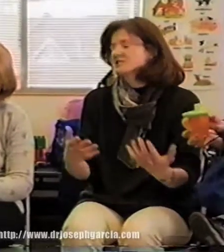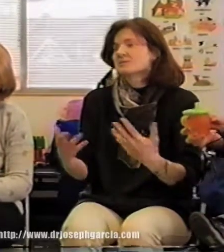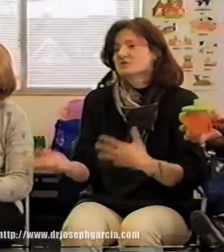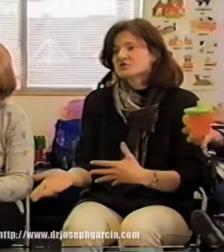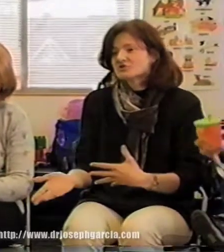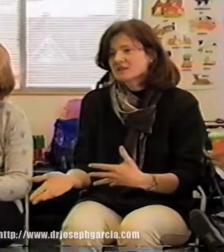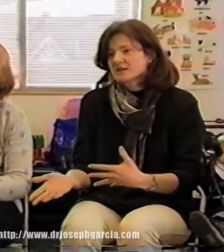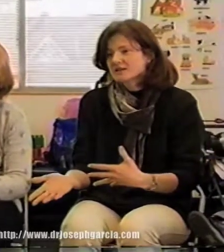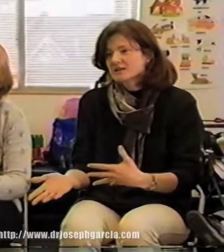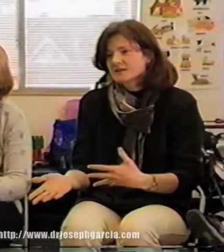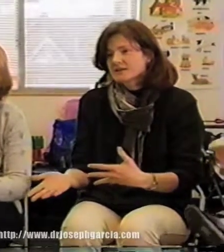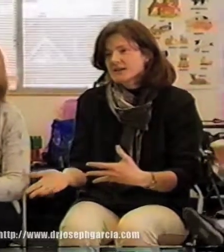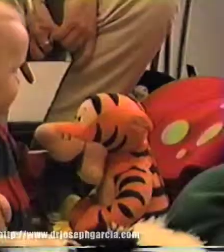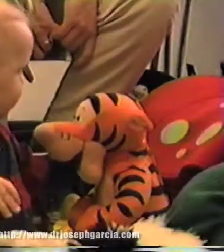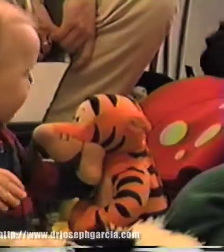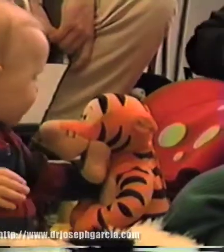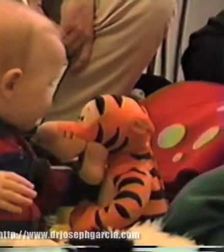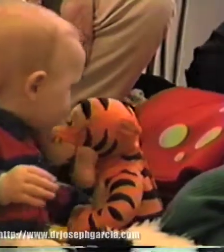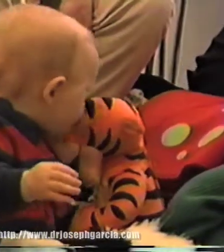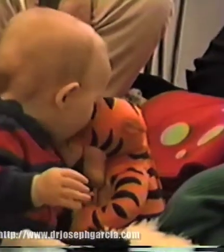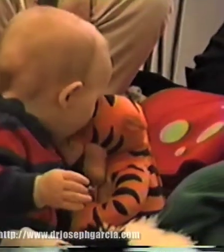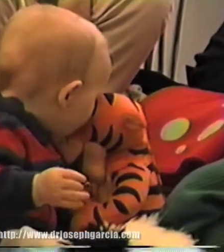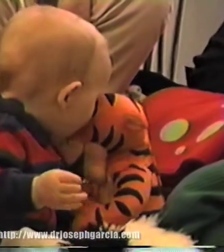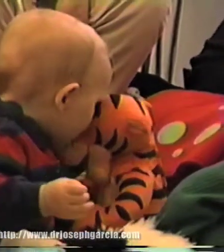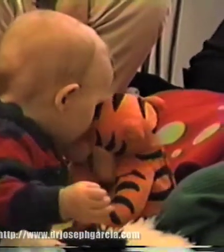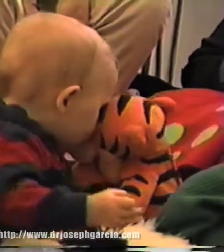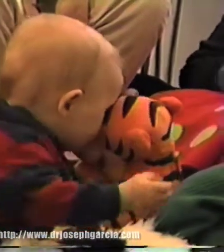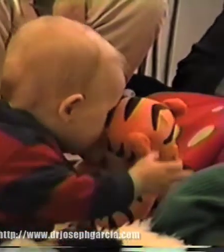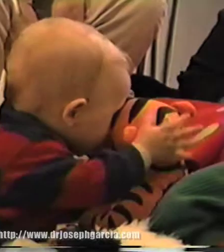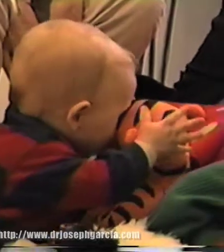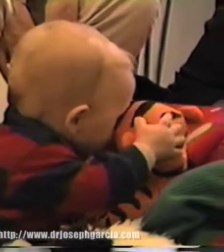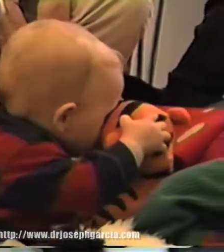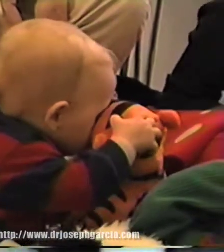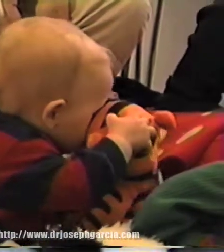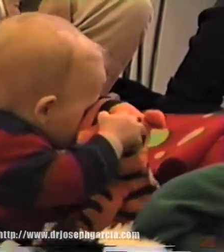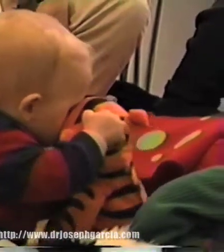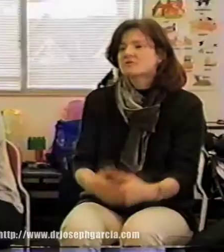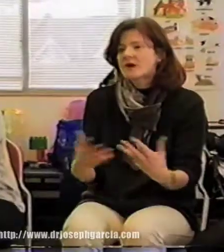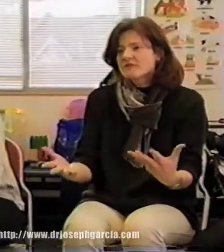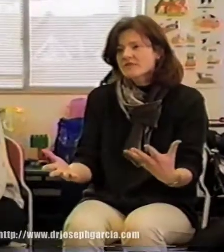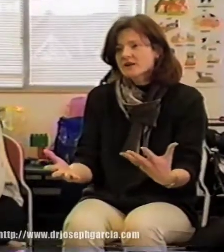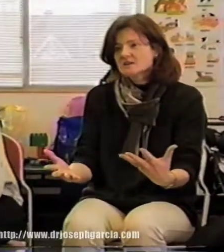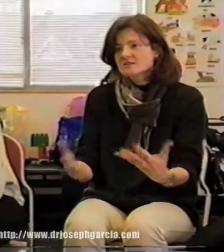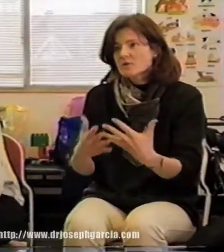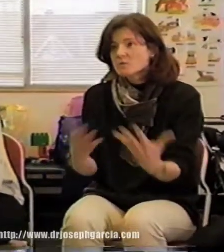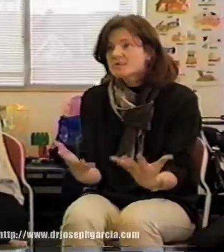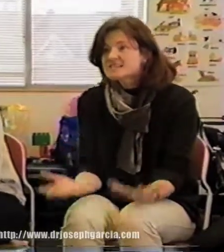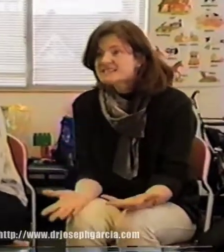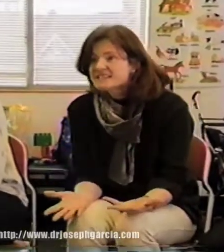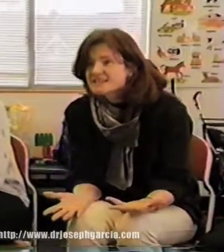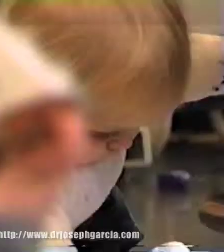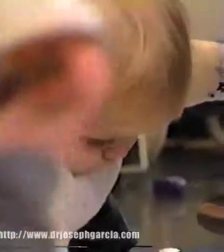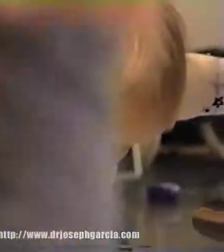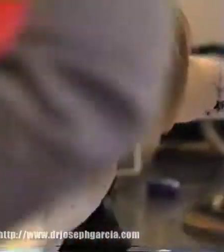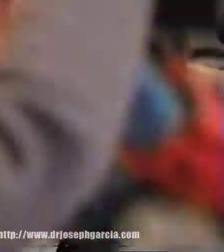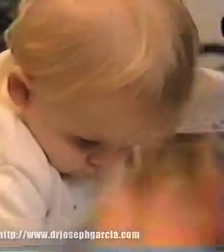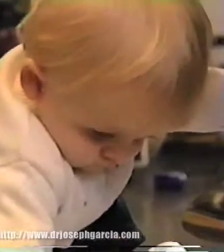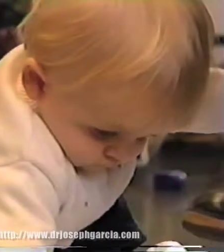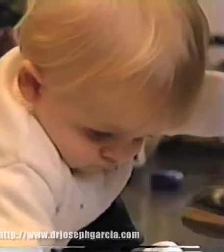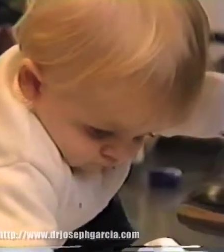they want a drink, are they hungry? It's that stage of things. You've been through everything. It's well, what is it? I suppose